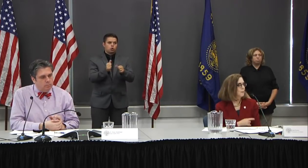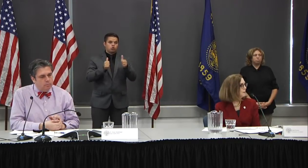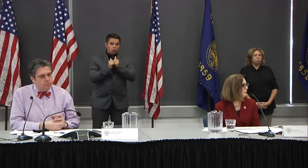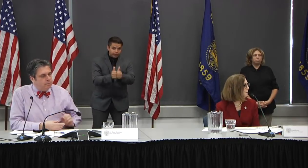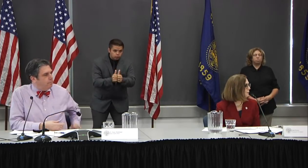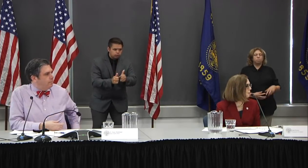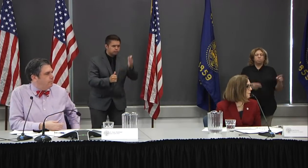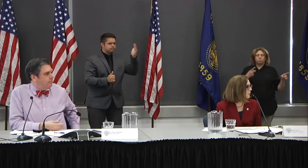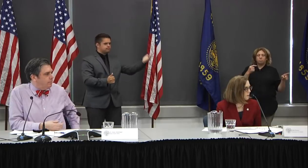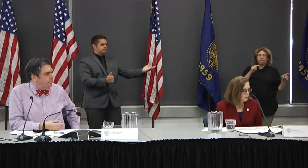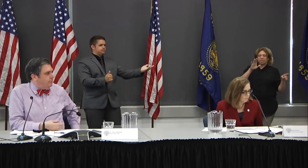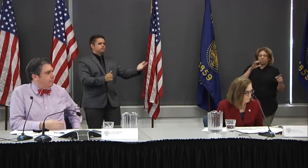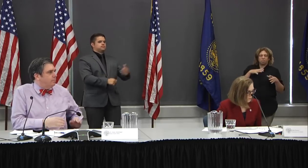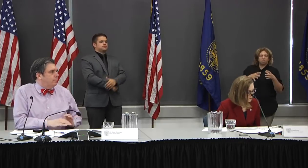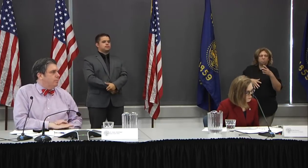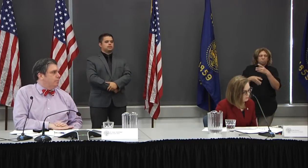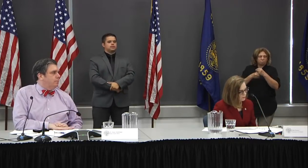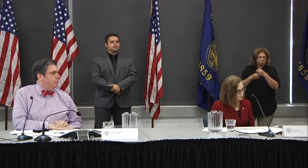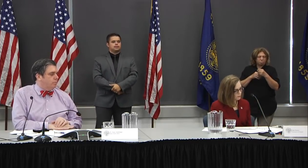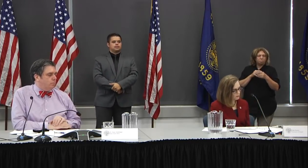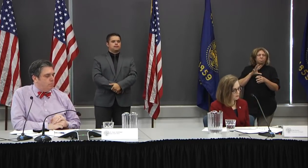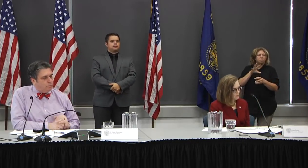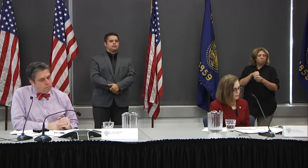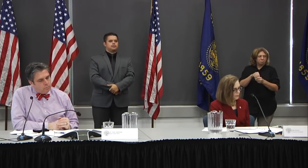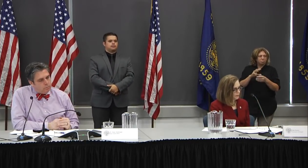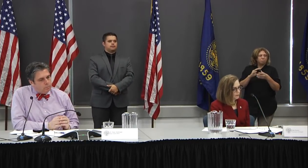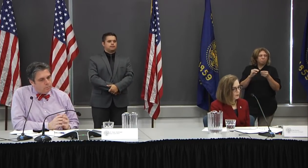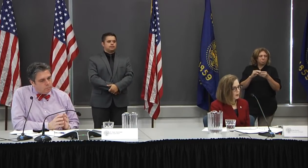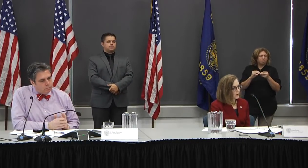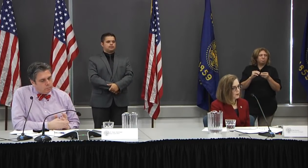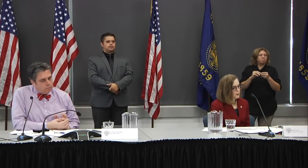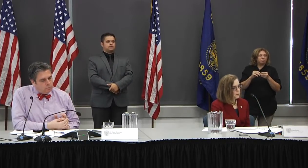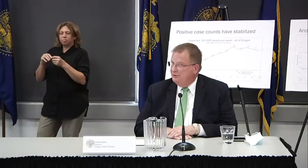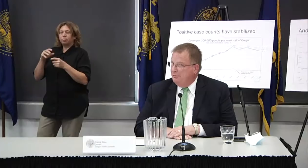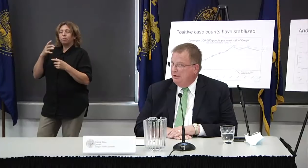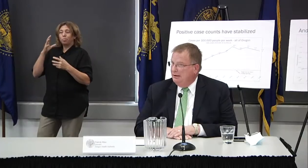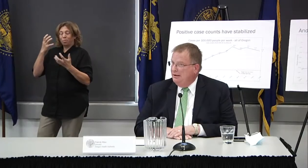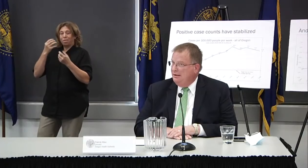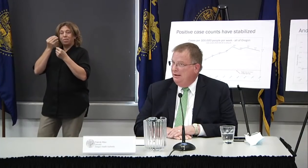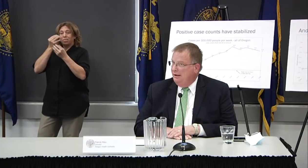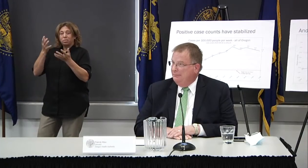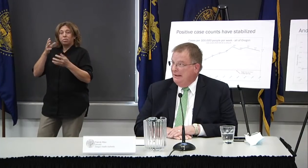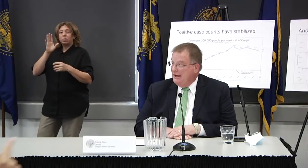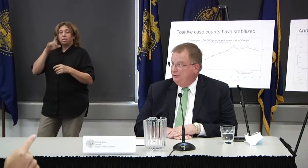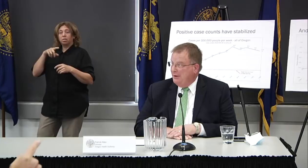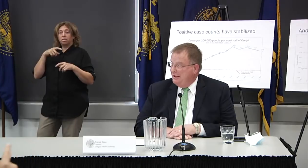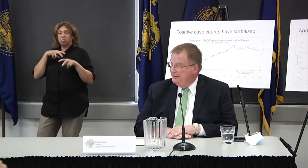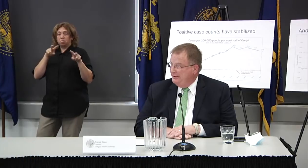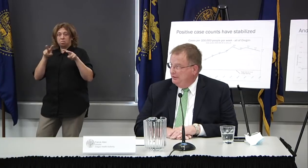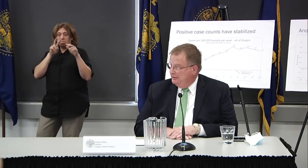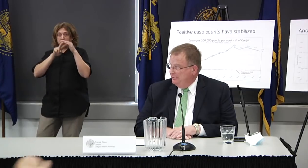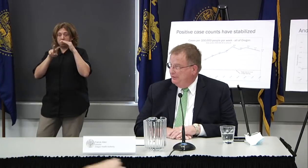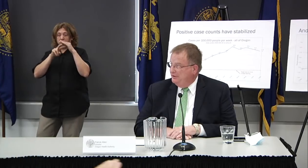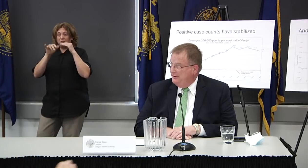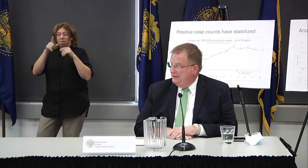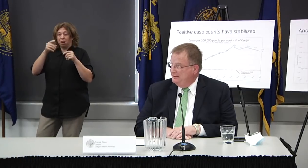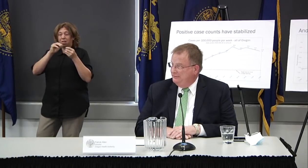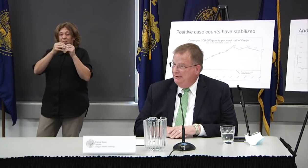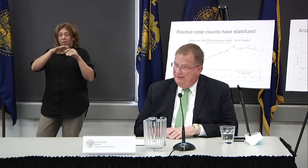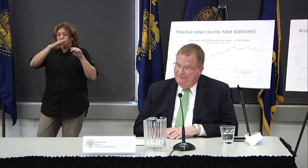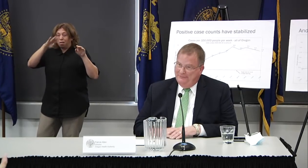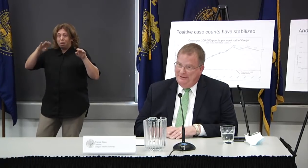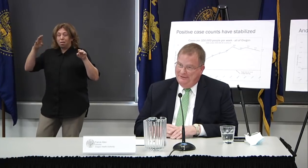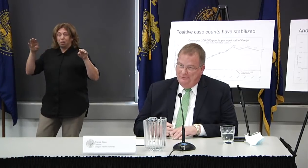Sure. Nick, I think when we look at the model, it's important to remember that the model lags reality a little bit. The